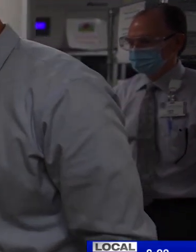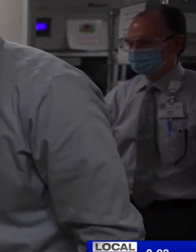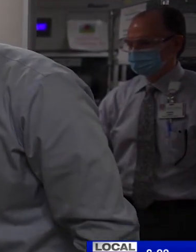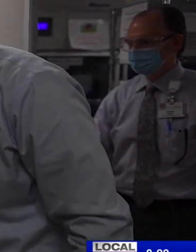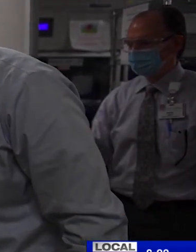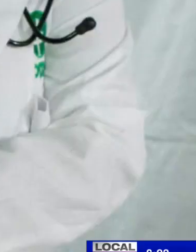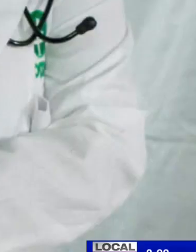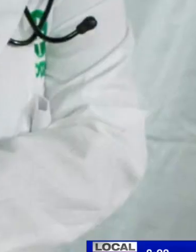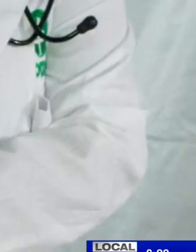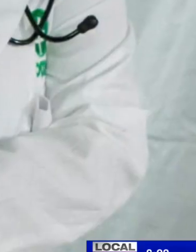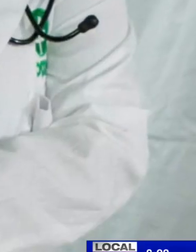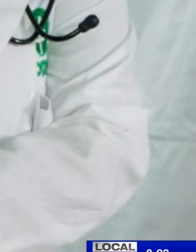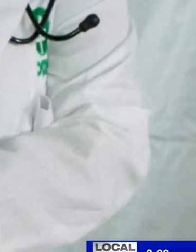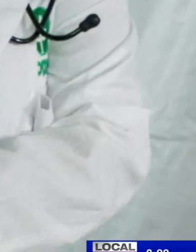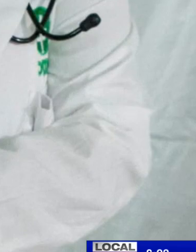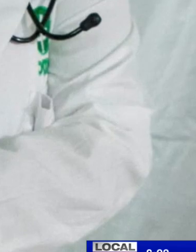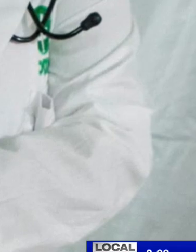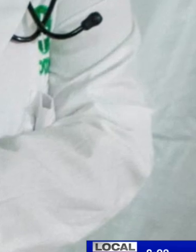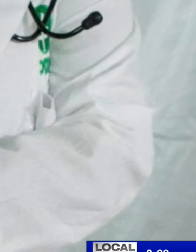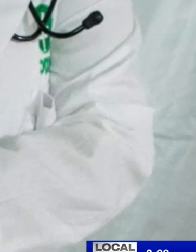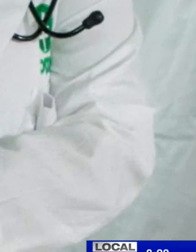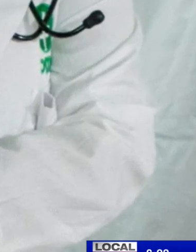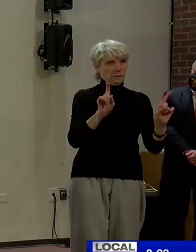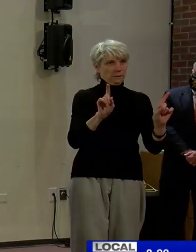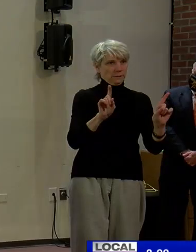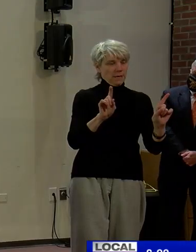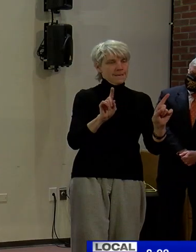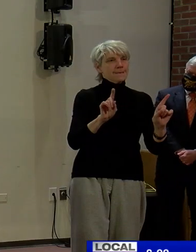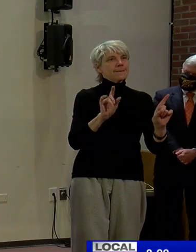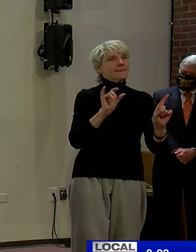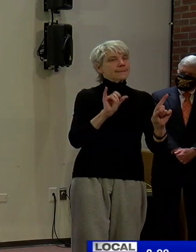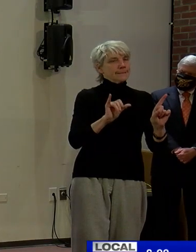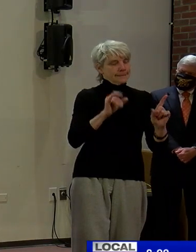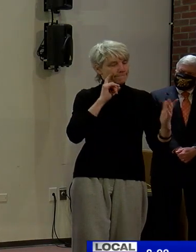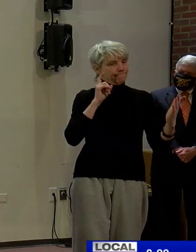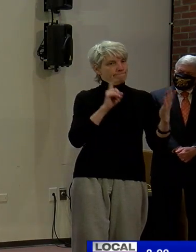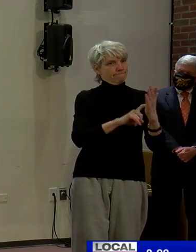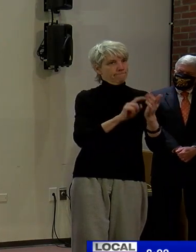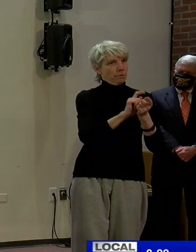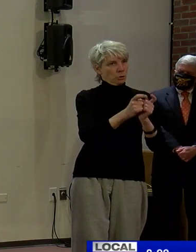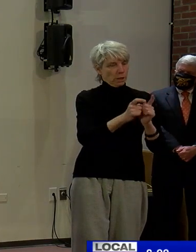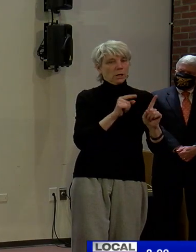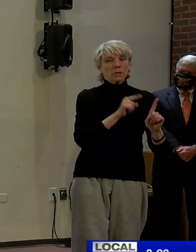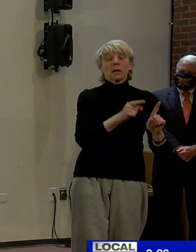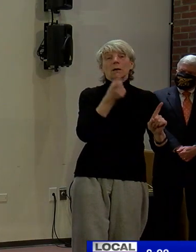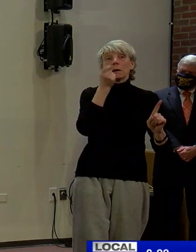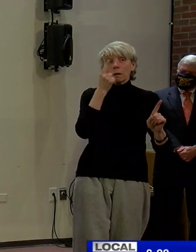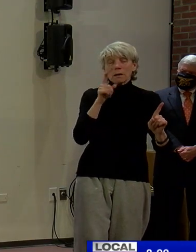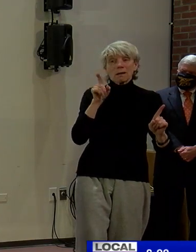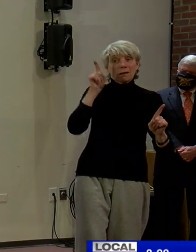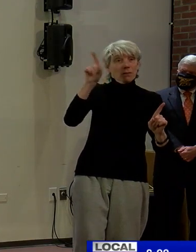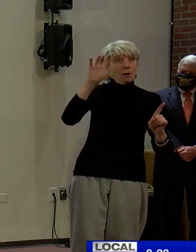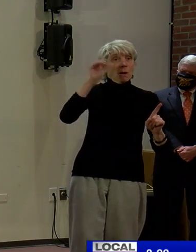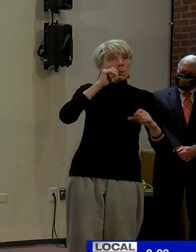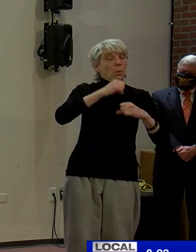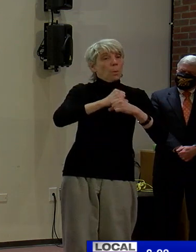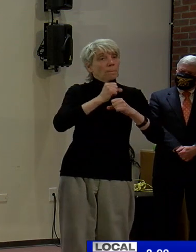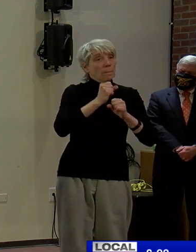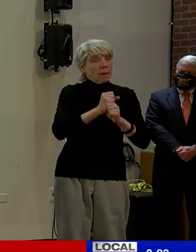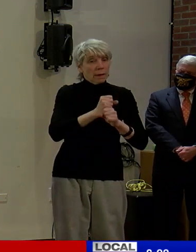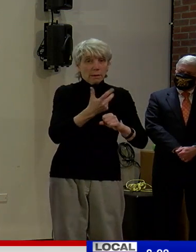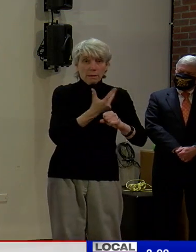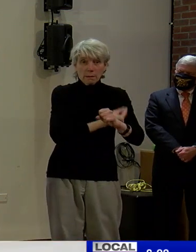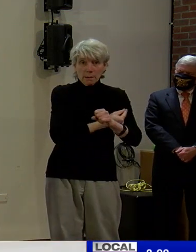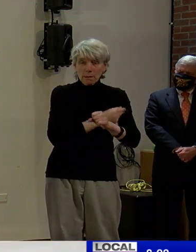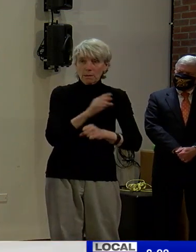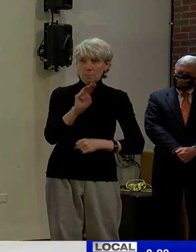since informed the Department of Health that the vaccines are safe. The general guidelines Moderna provided to all of the states indicated that